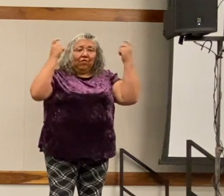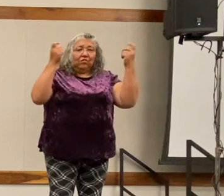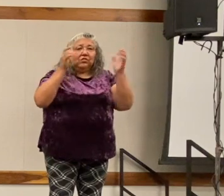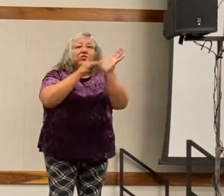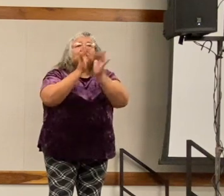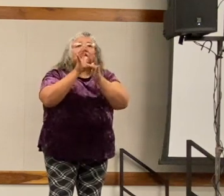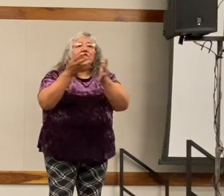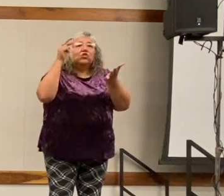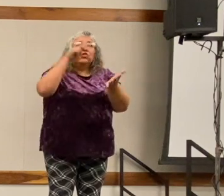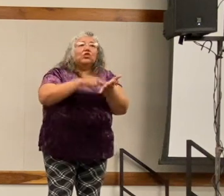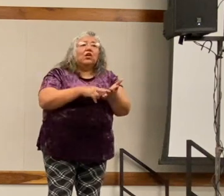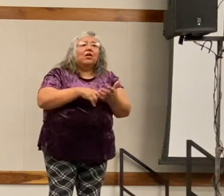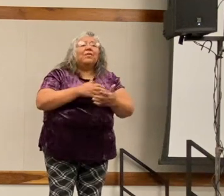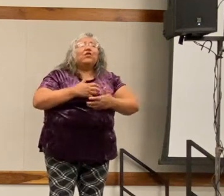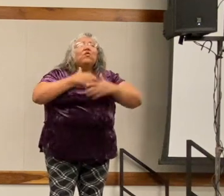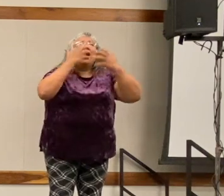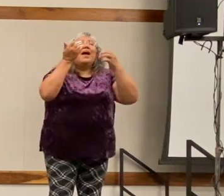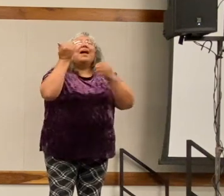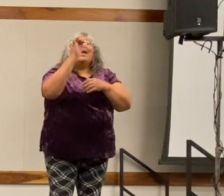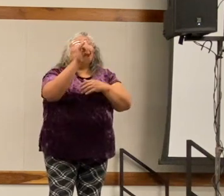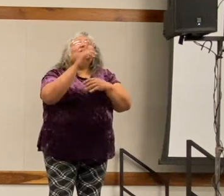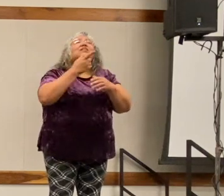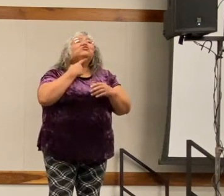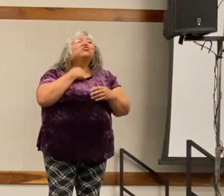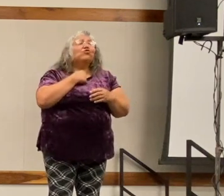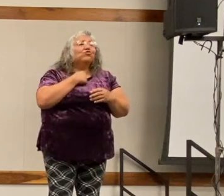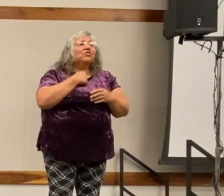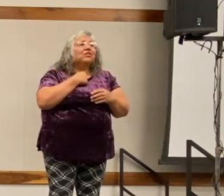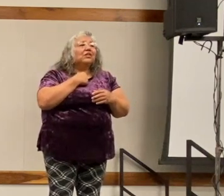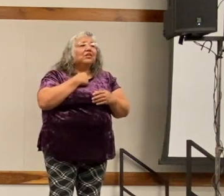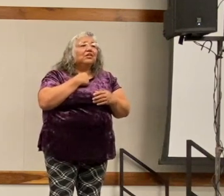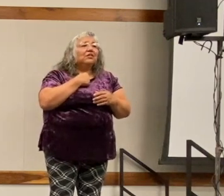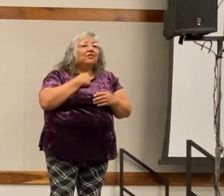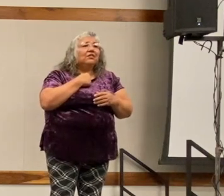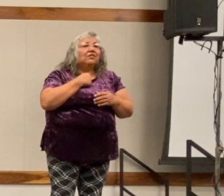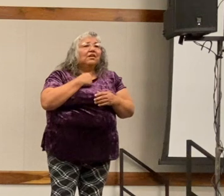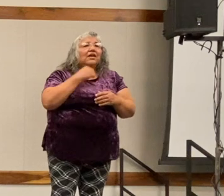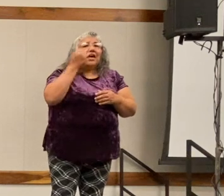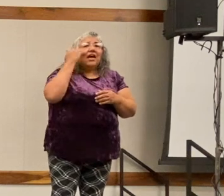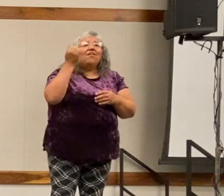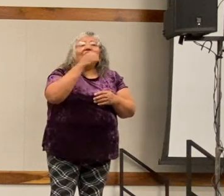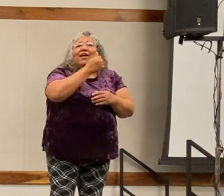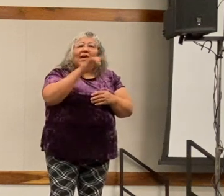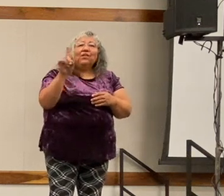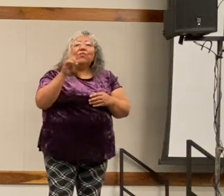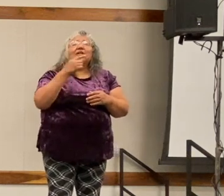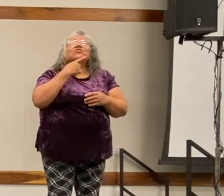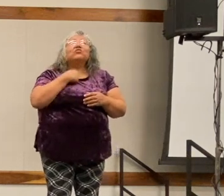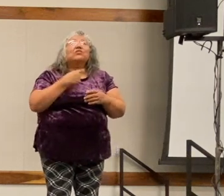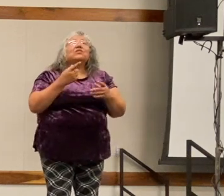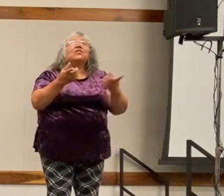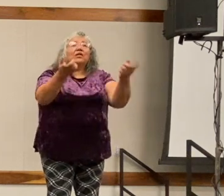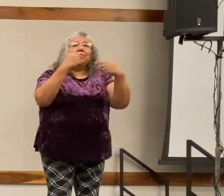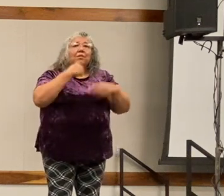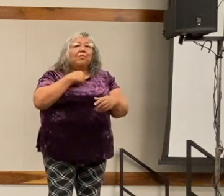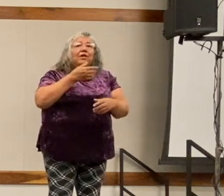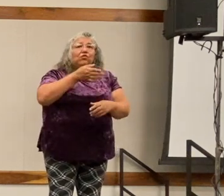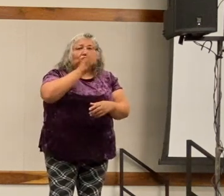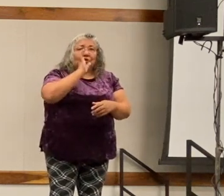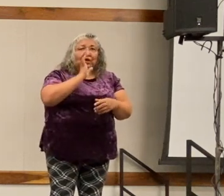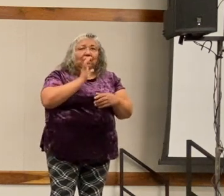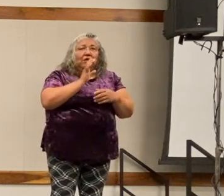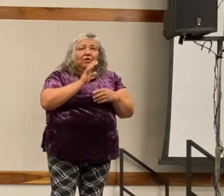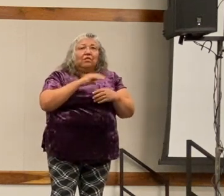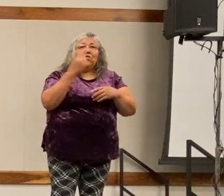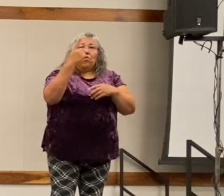up and cried out, if anyone is thirsty, say anyone. If anyone is thirsty, let him come to me and drink.